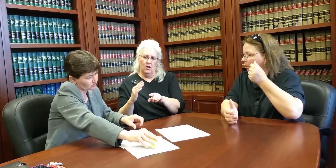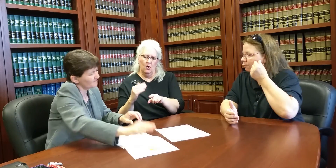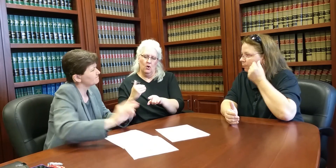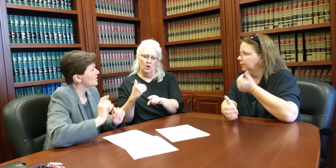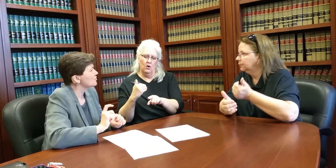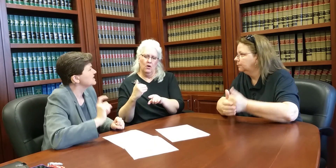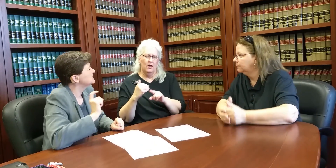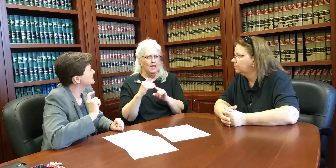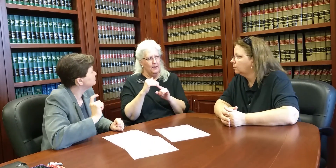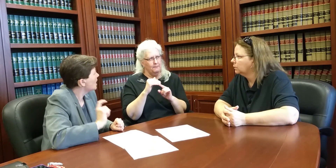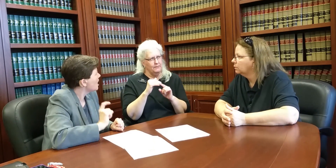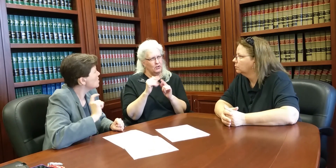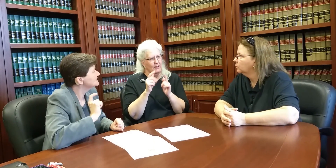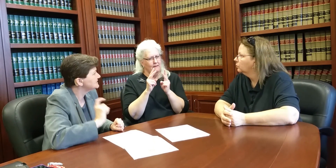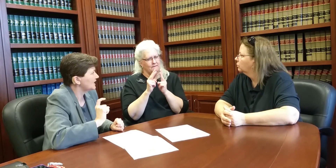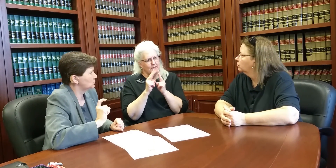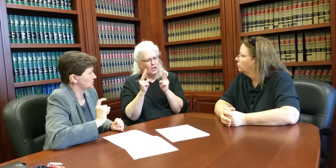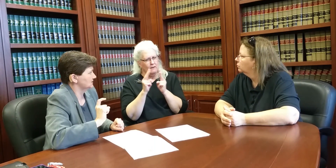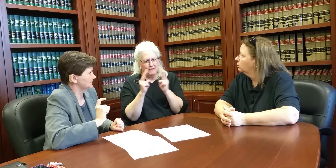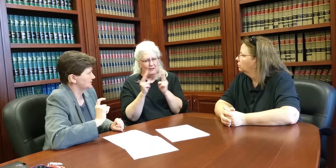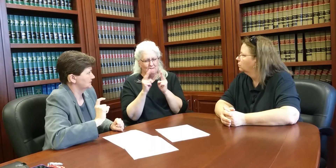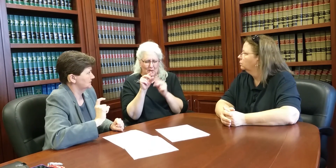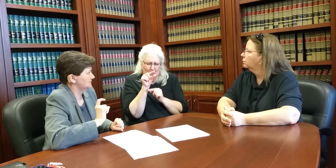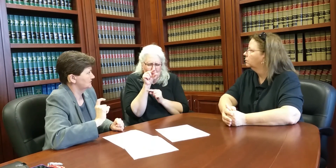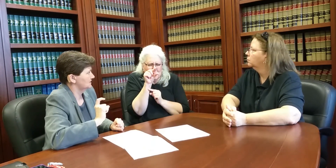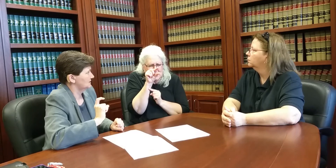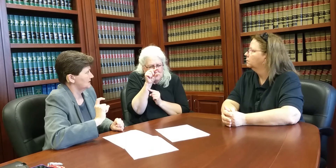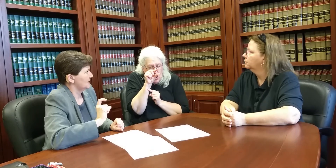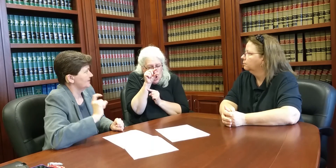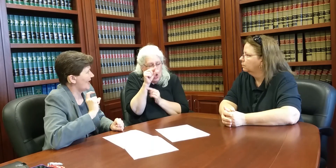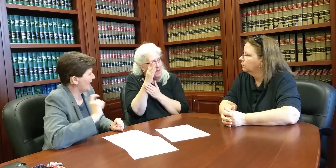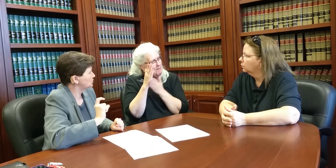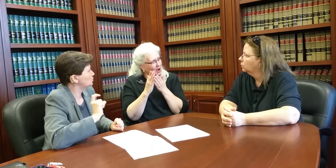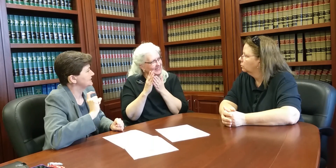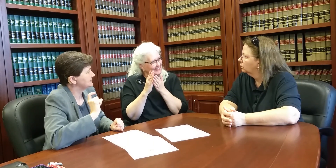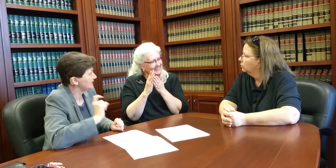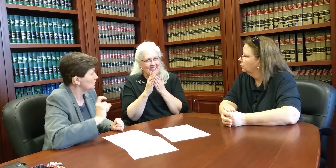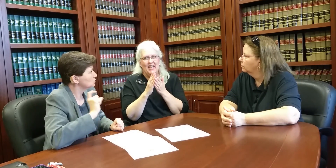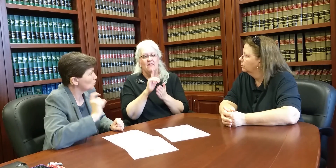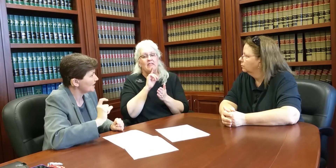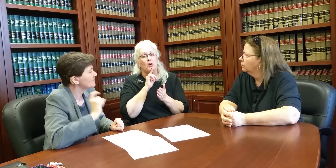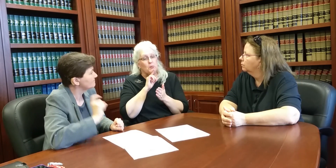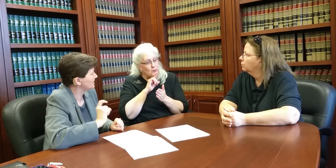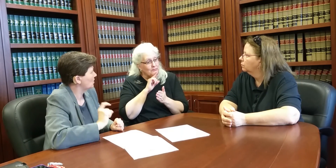There's a very small section that actually deals with